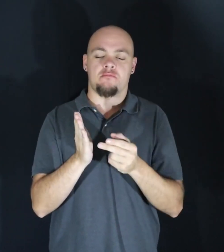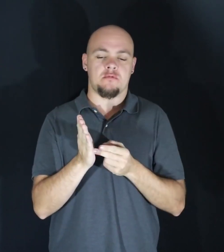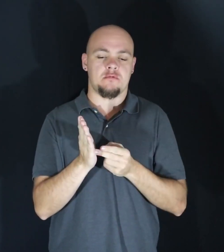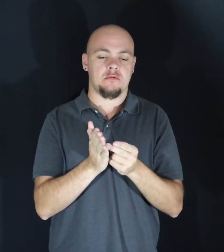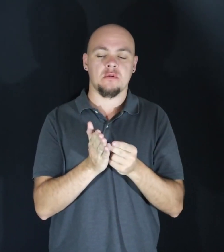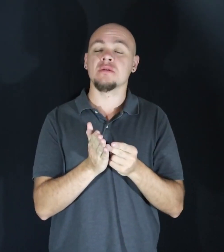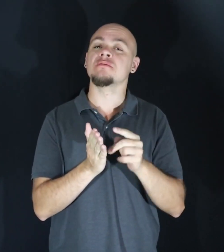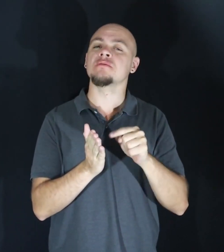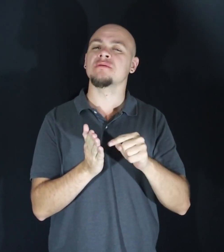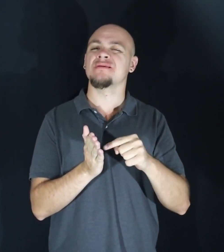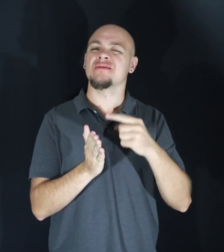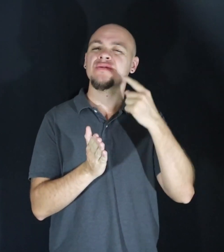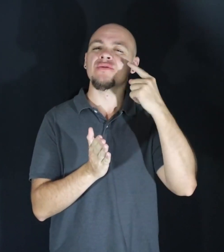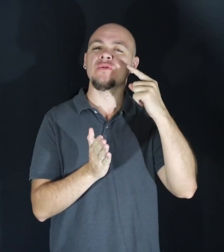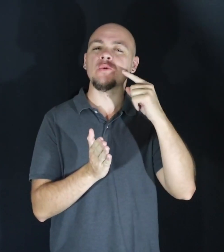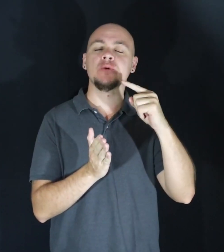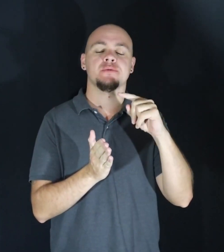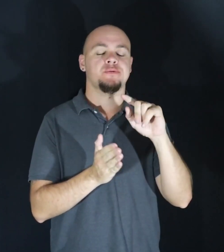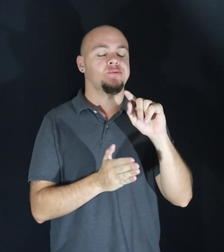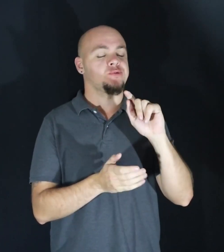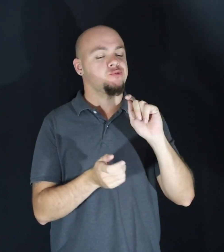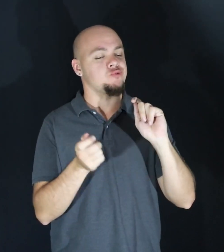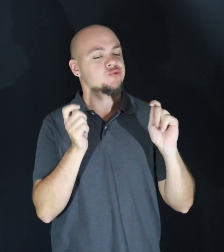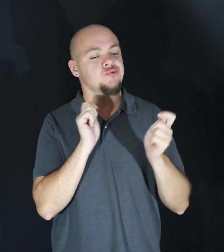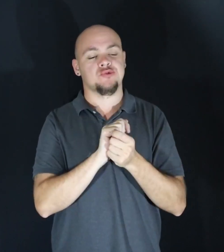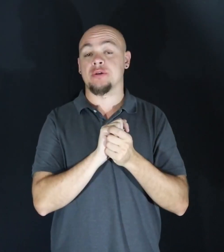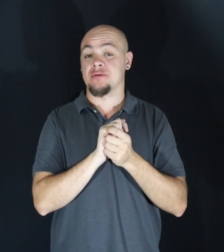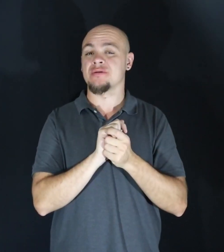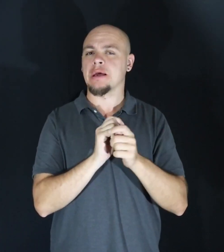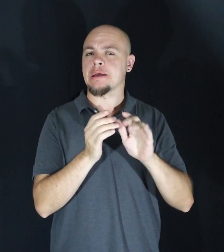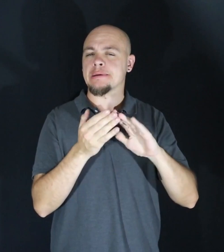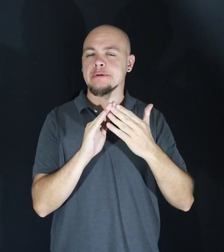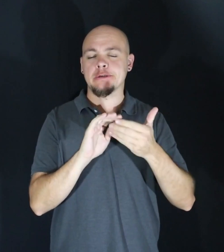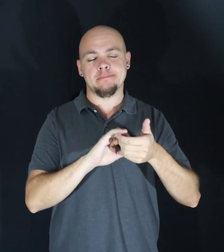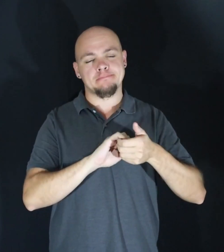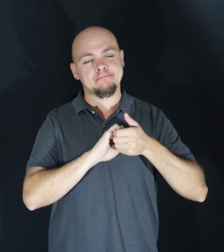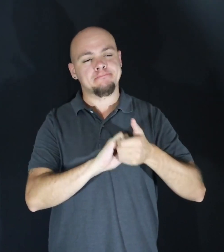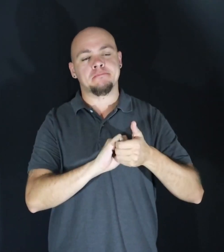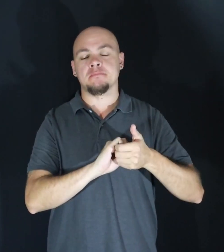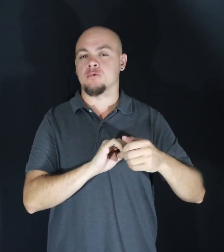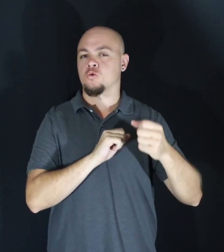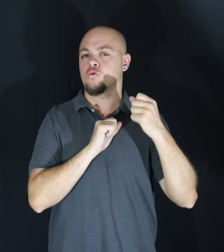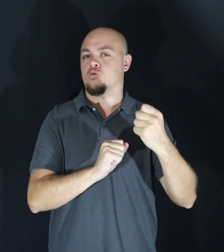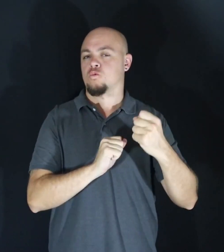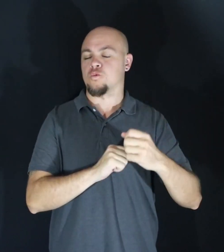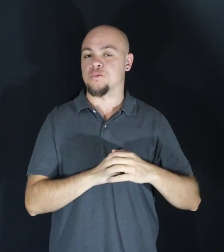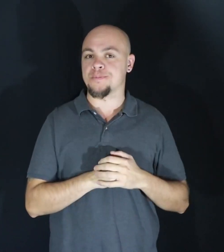powerful tool for creating change and building meaningful community.